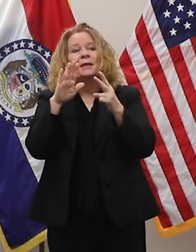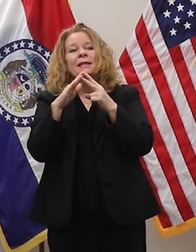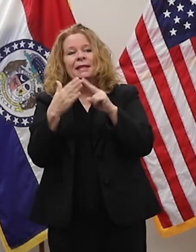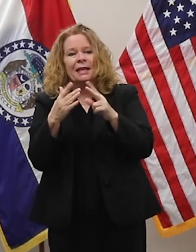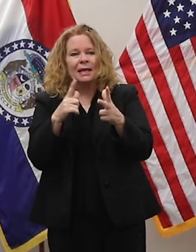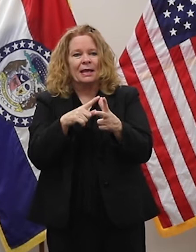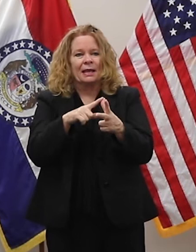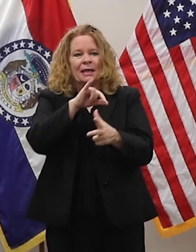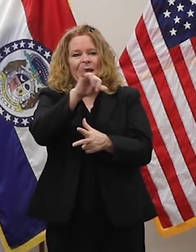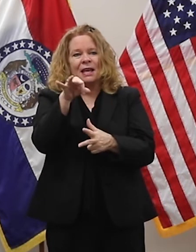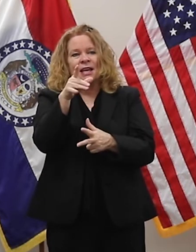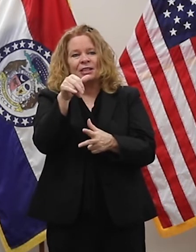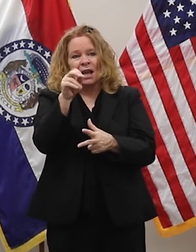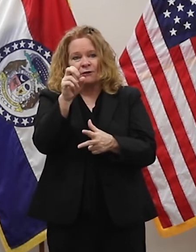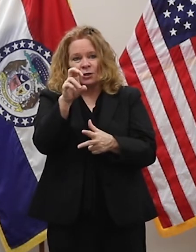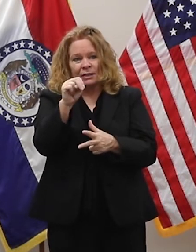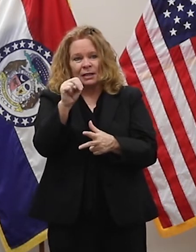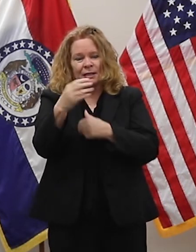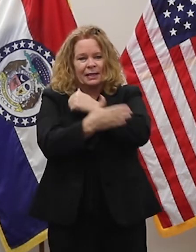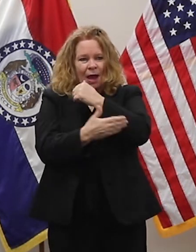Jefferson County, and St. Charles counties.